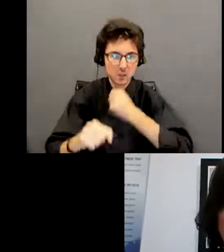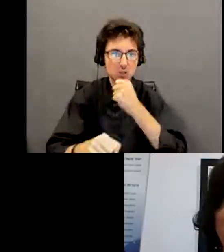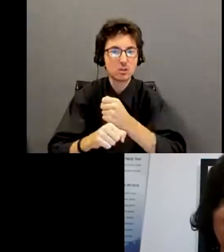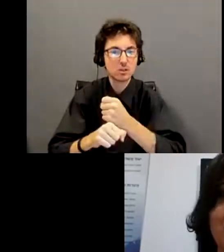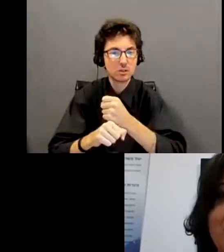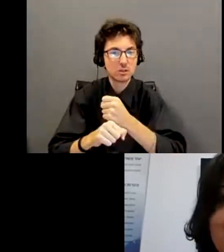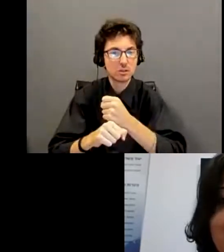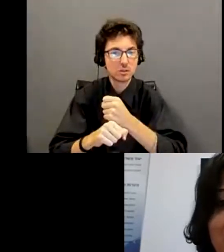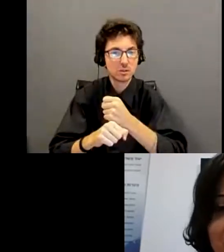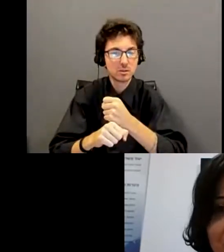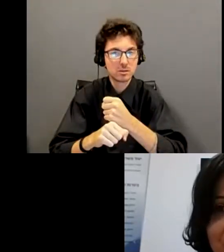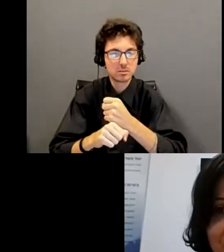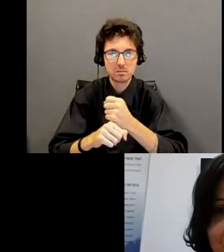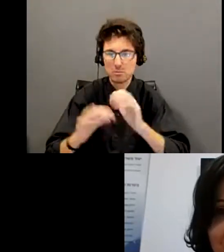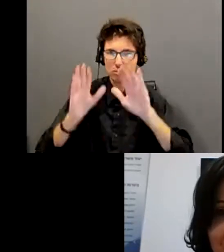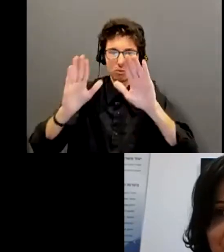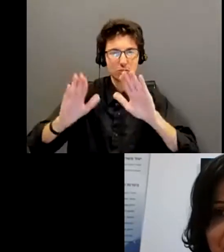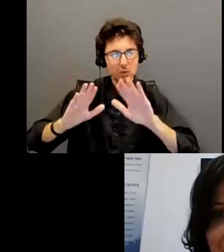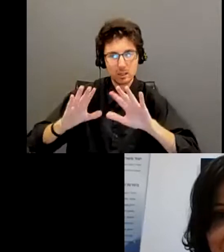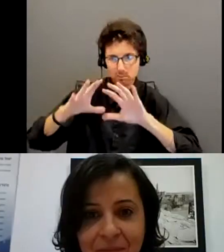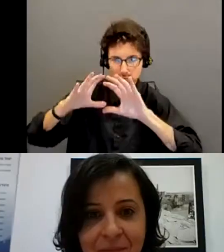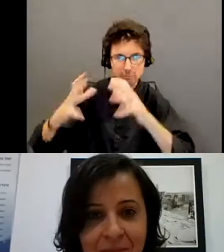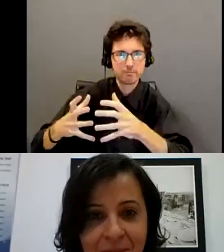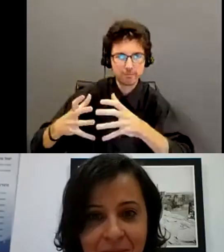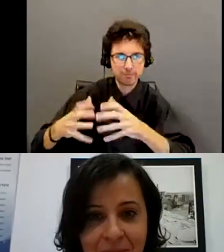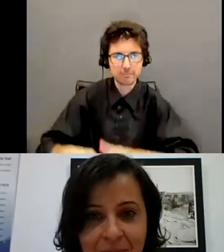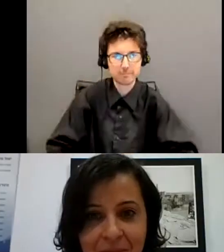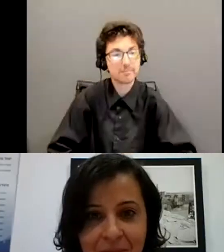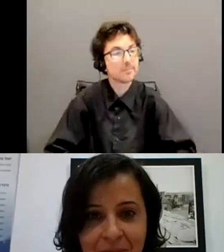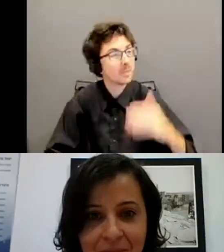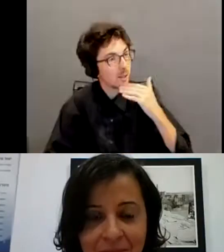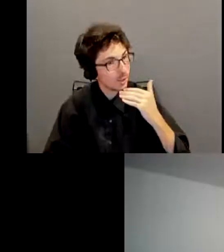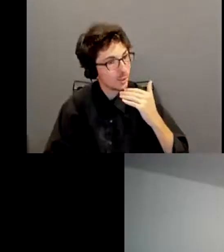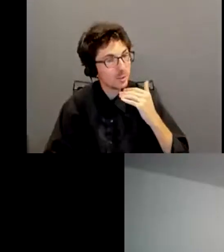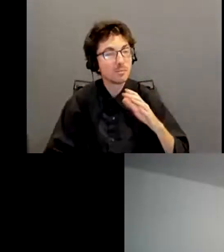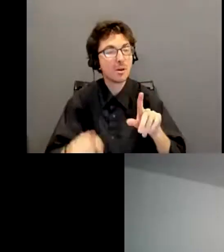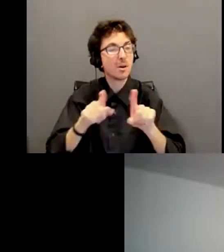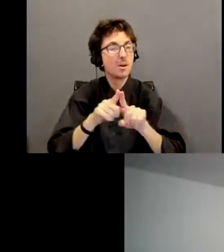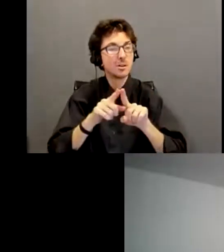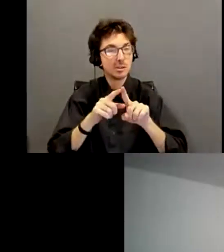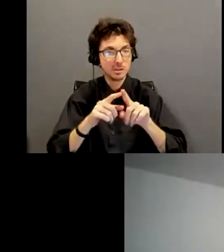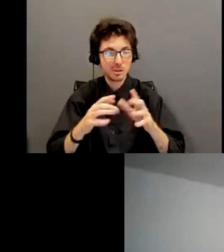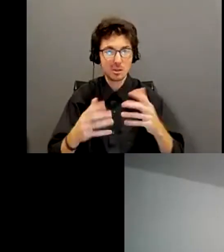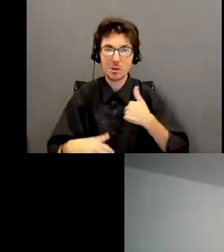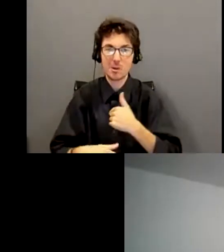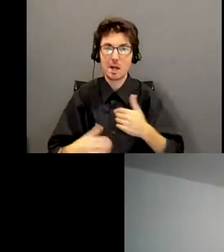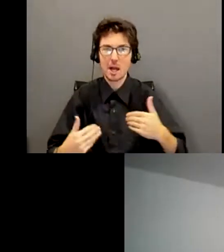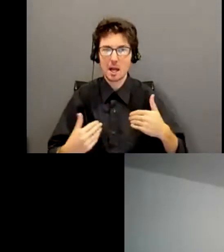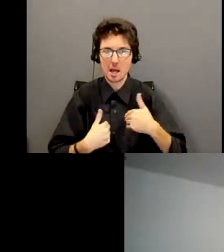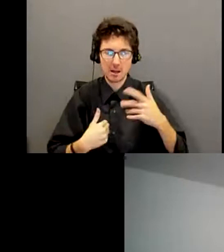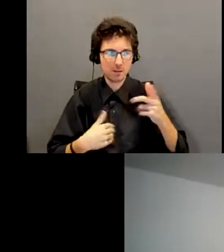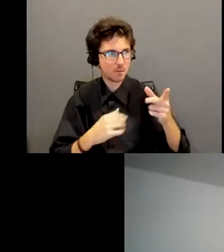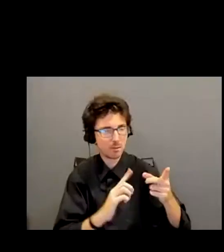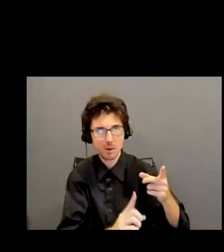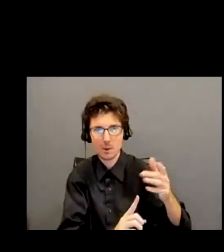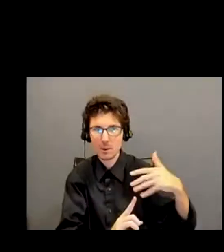Thank you very much. Last but not least, we have with us the honor to introduce